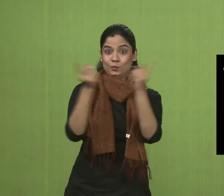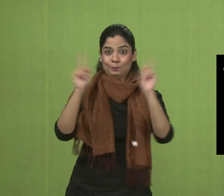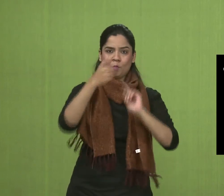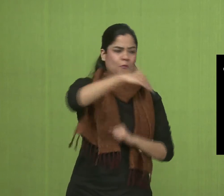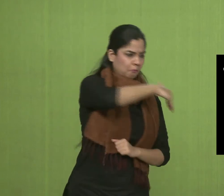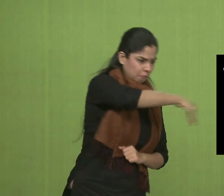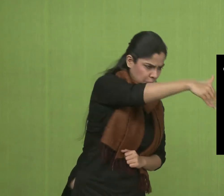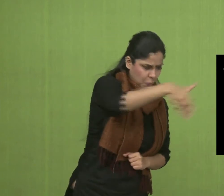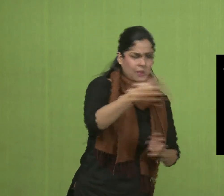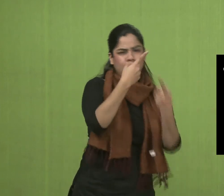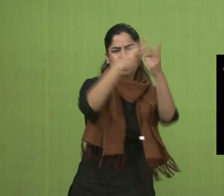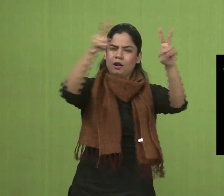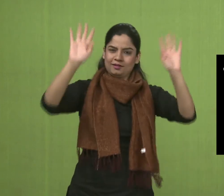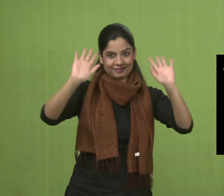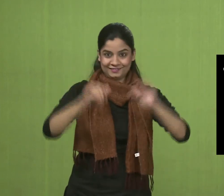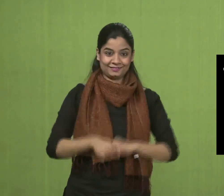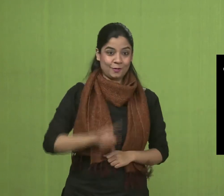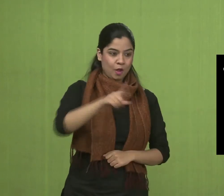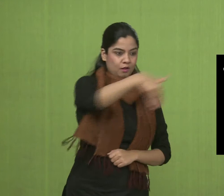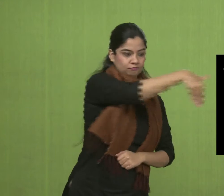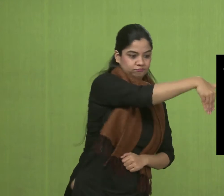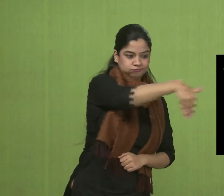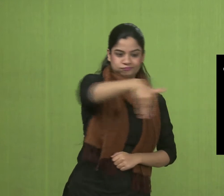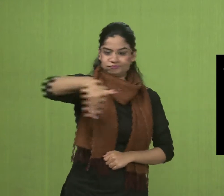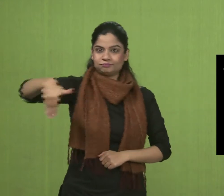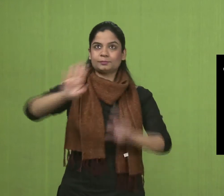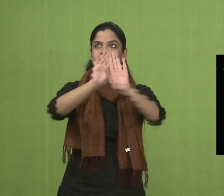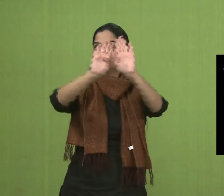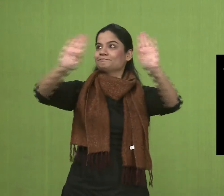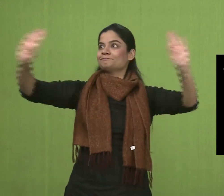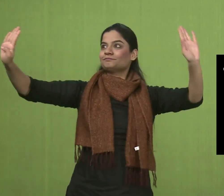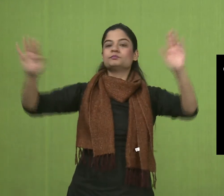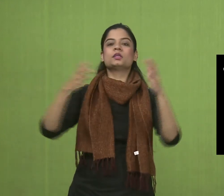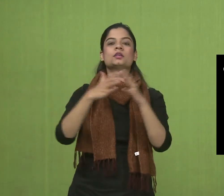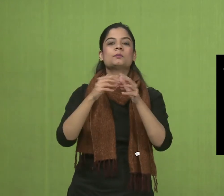Everyone has different kinds of houses. So one wall kitchen is usually in smaller houses.